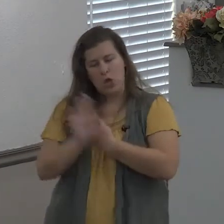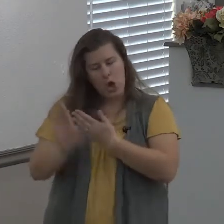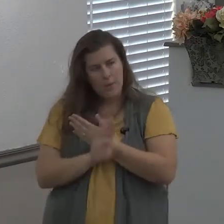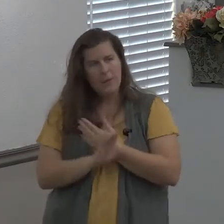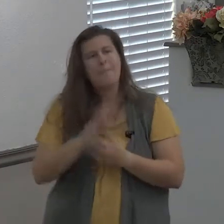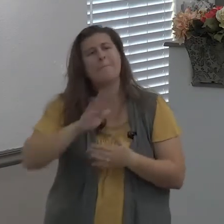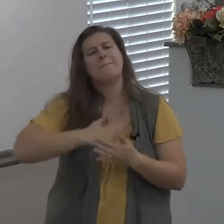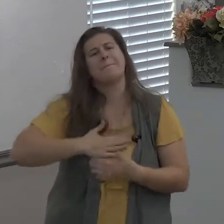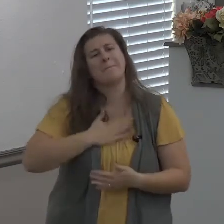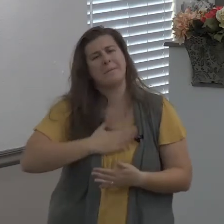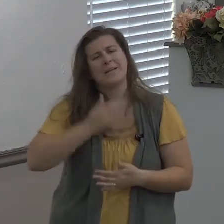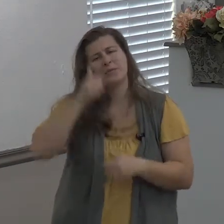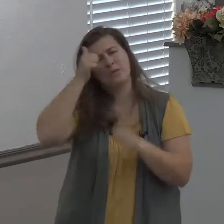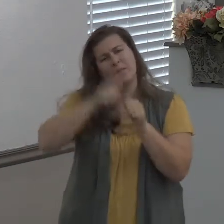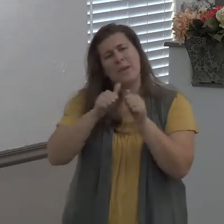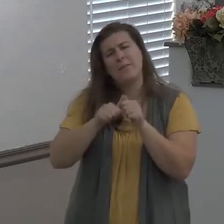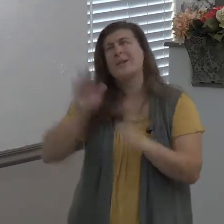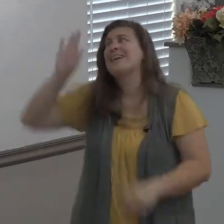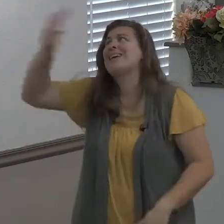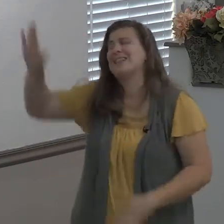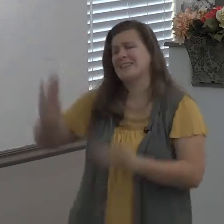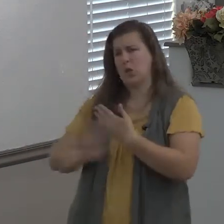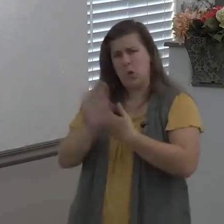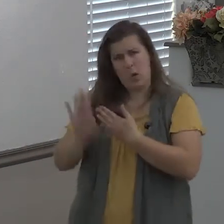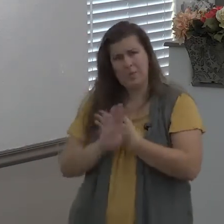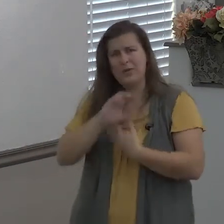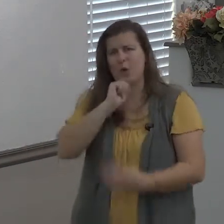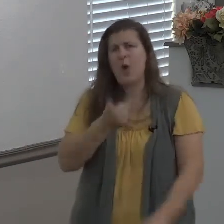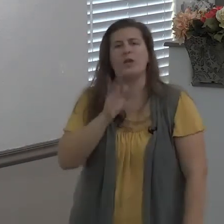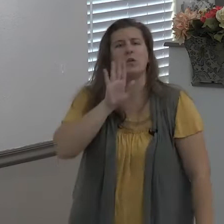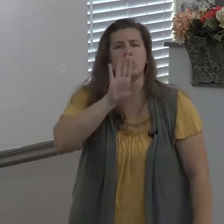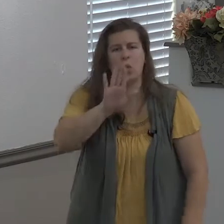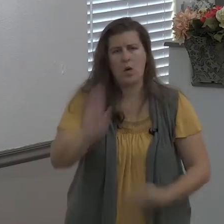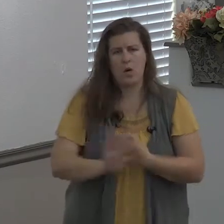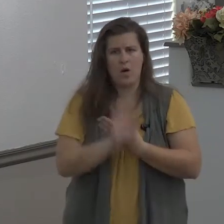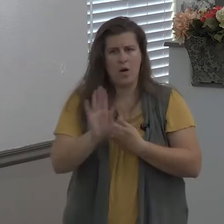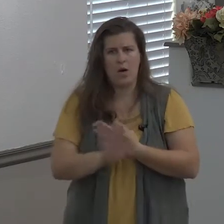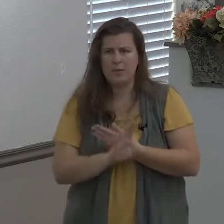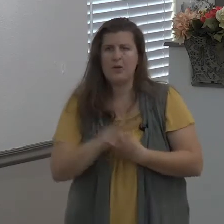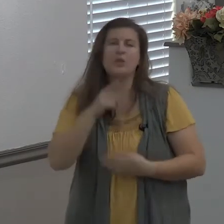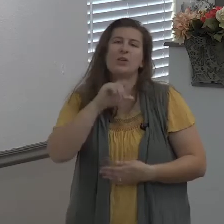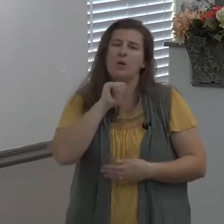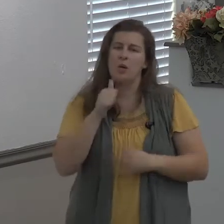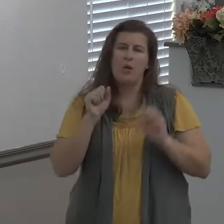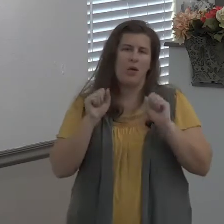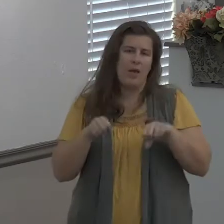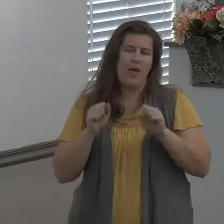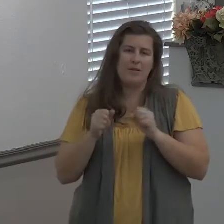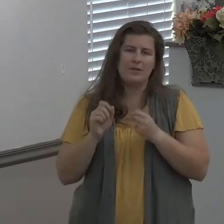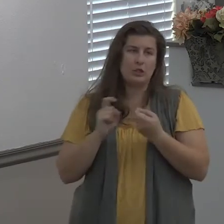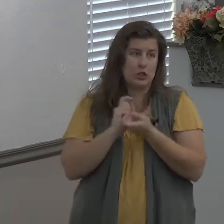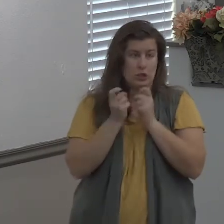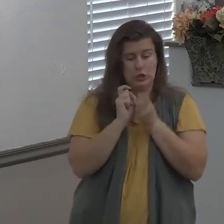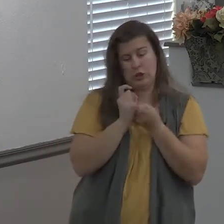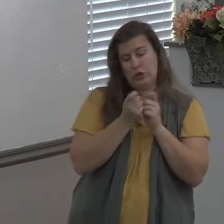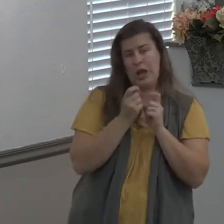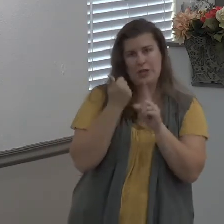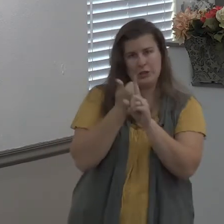The totality of the fight is we take the whole armor of God. And please remember, it's God's armor and it's not